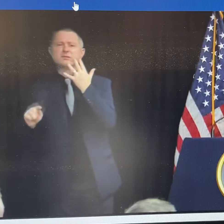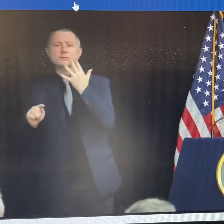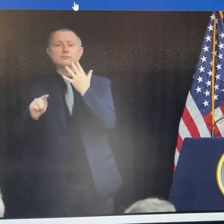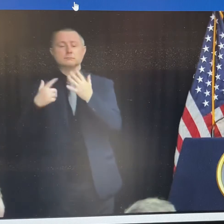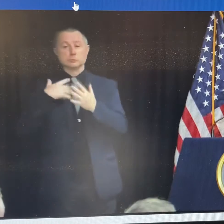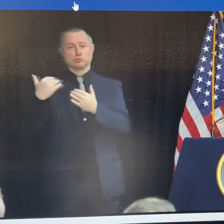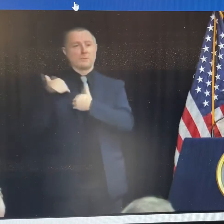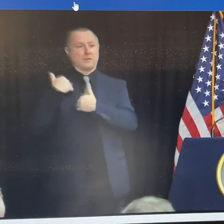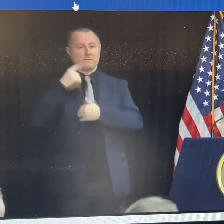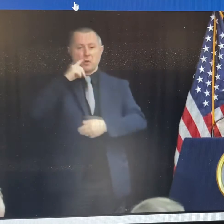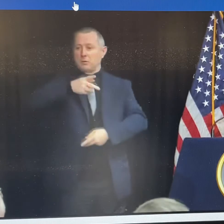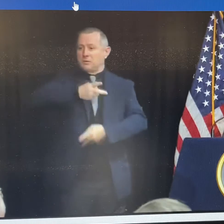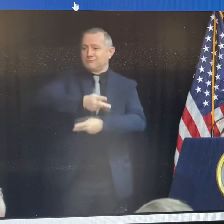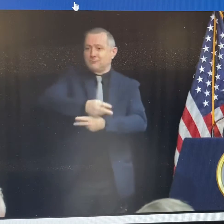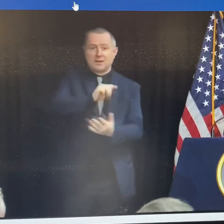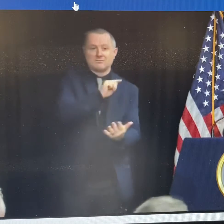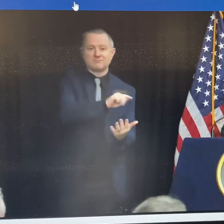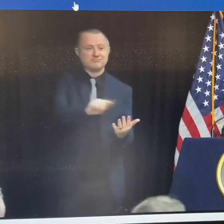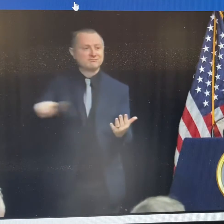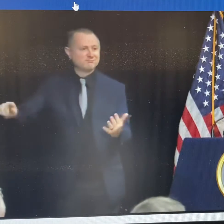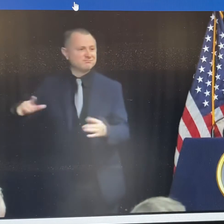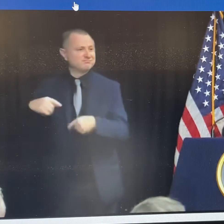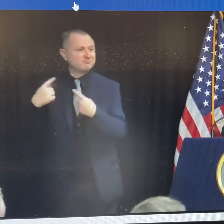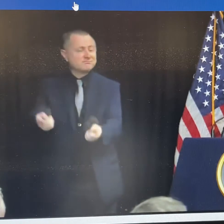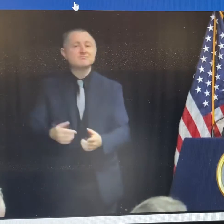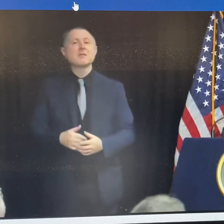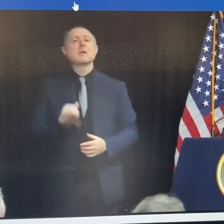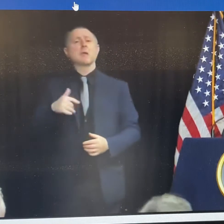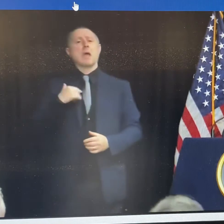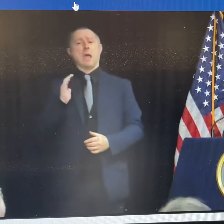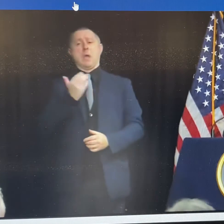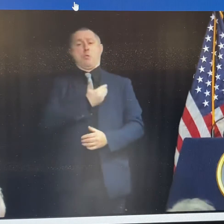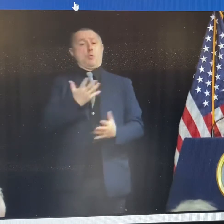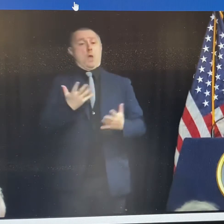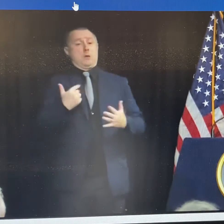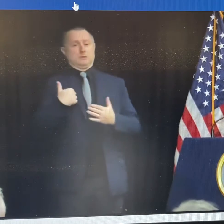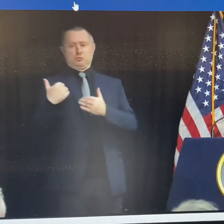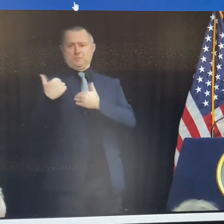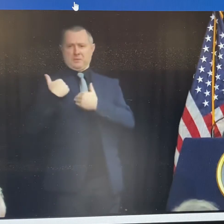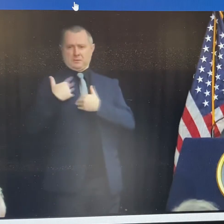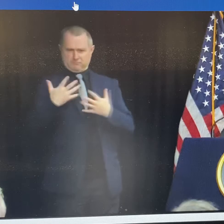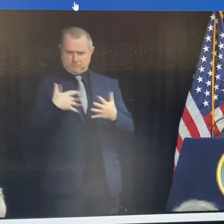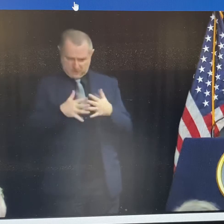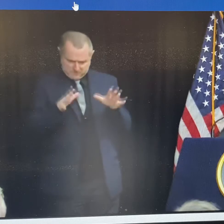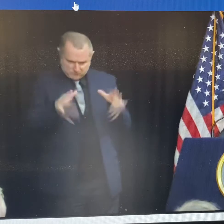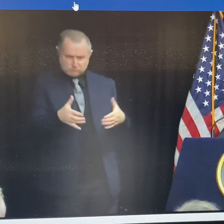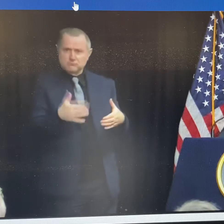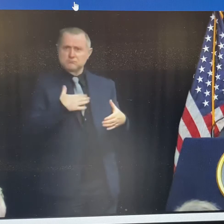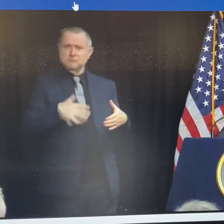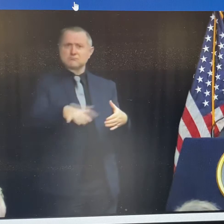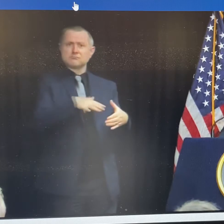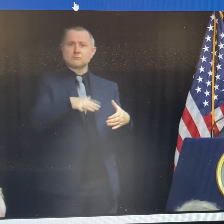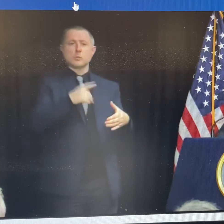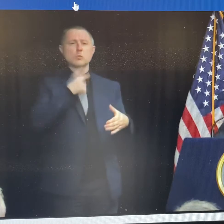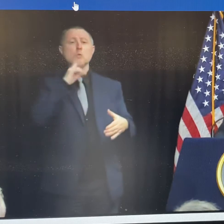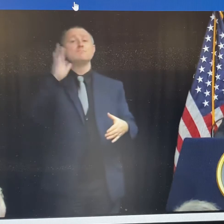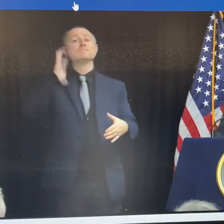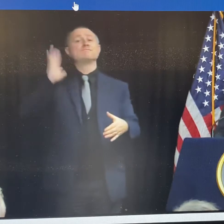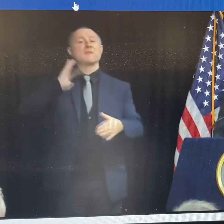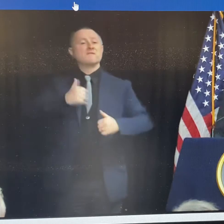That is our obligation as fellow Americans. We need to make sure that we're providing housing for veterans and